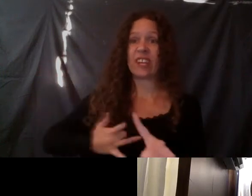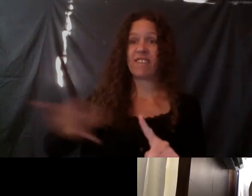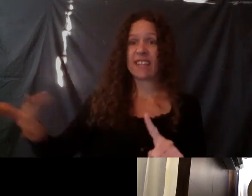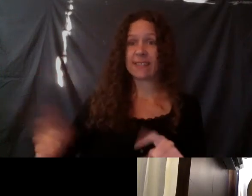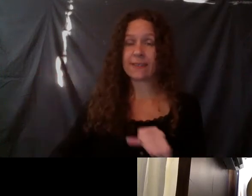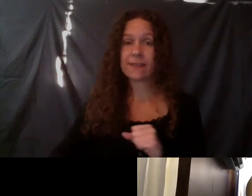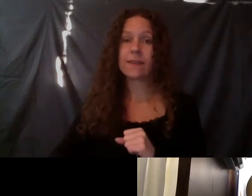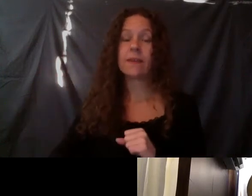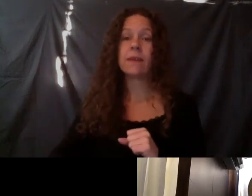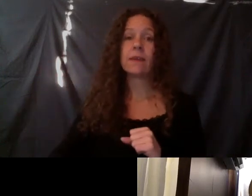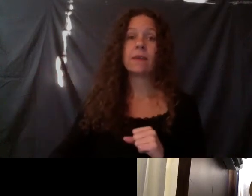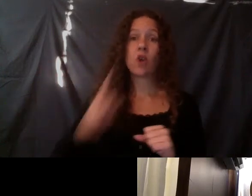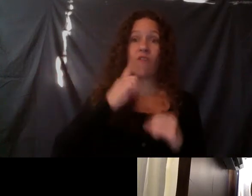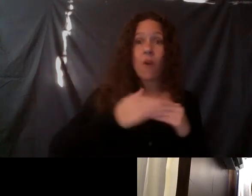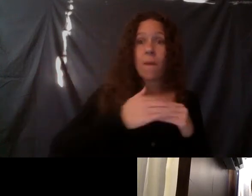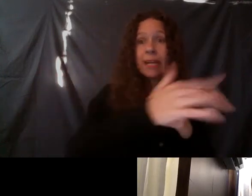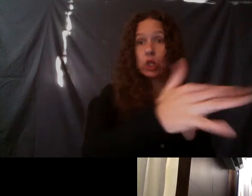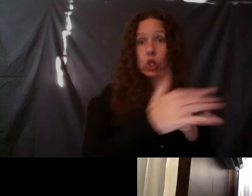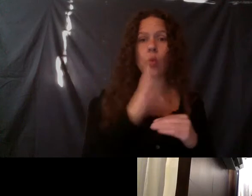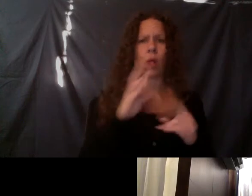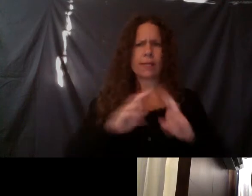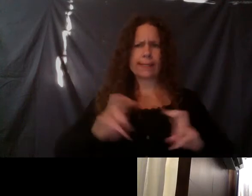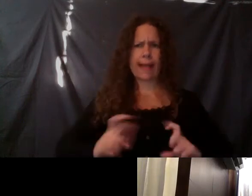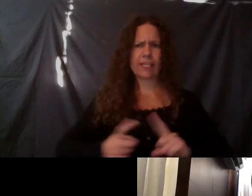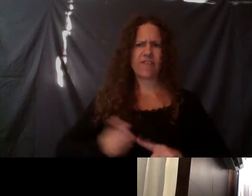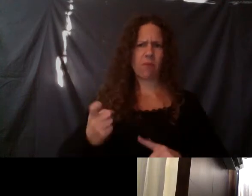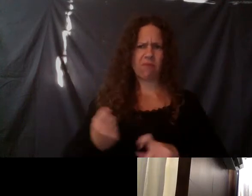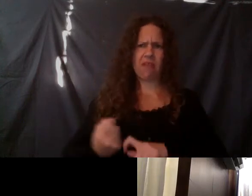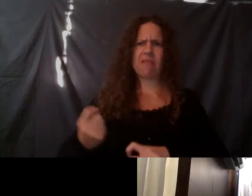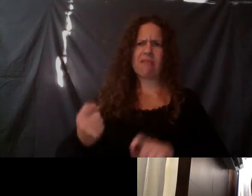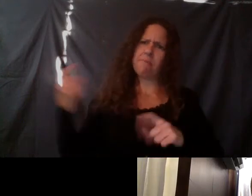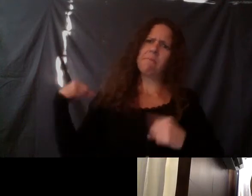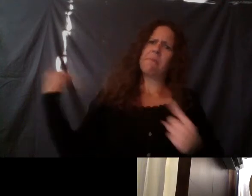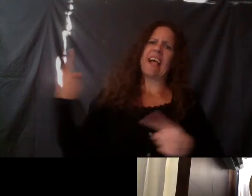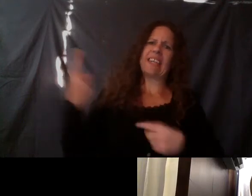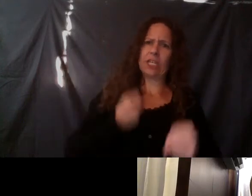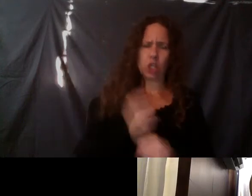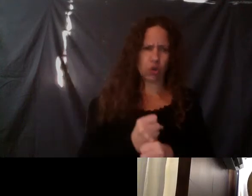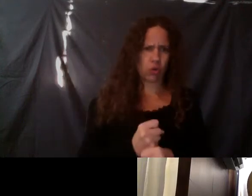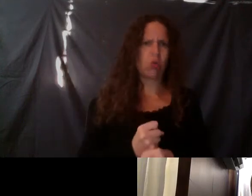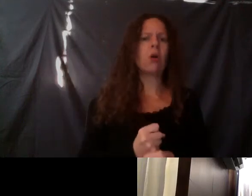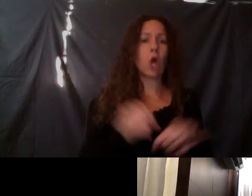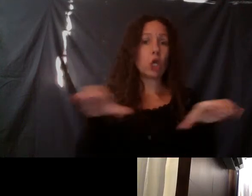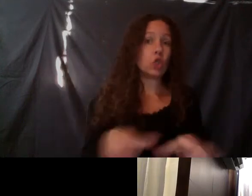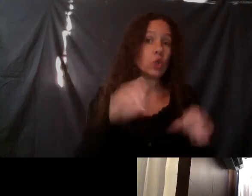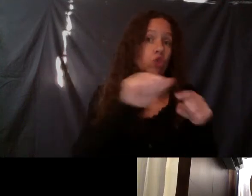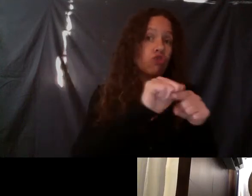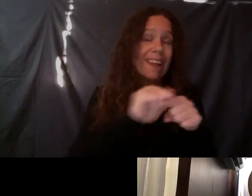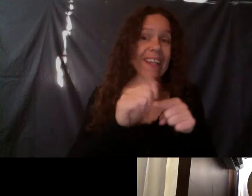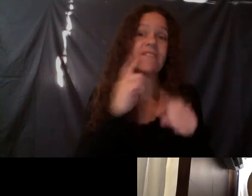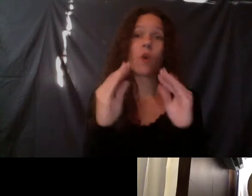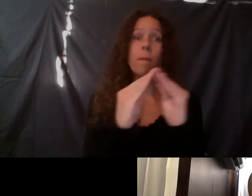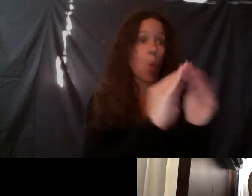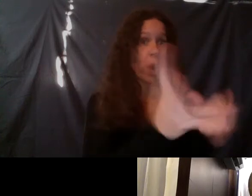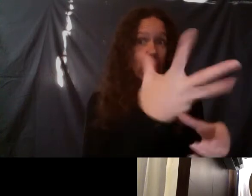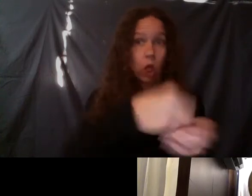Going forward, we will assess our work from the past year, roll out trainings to help our party hold more inclusive, welcoming, and engaging